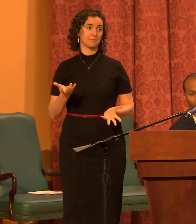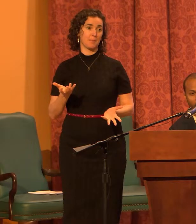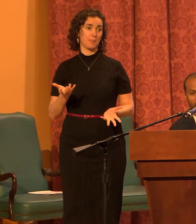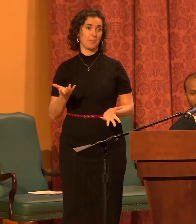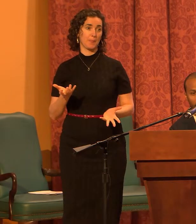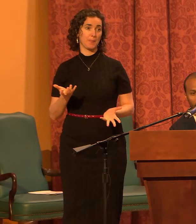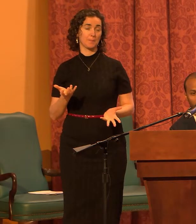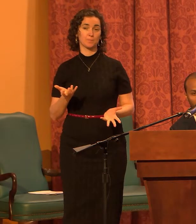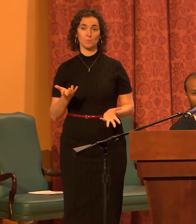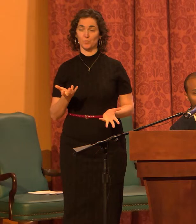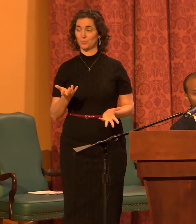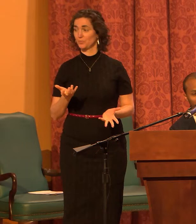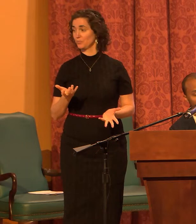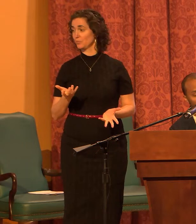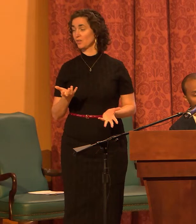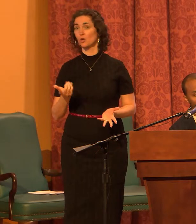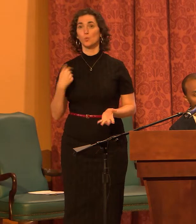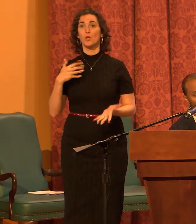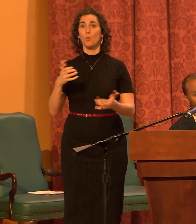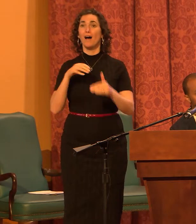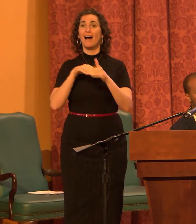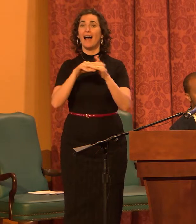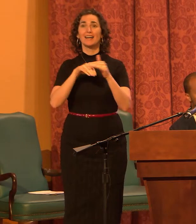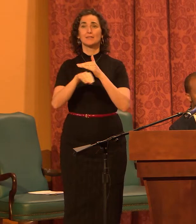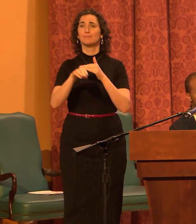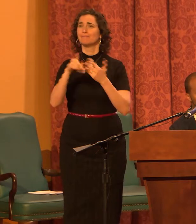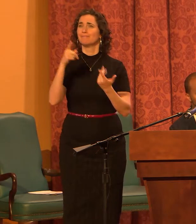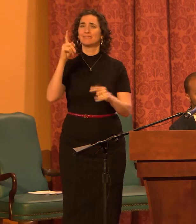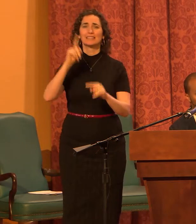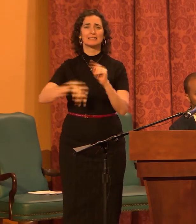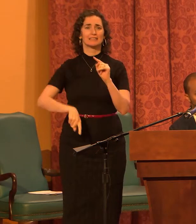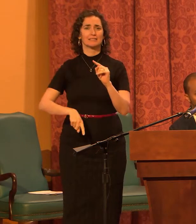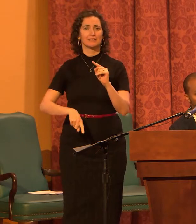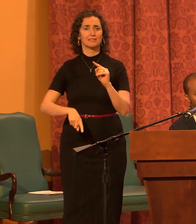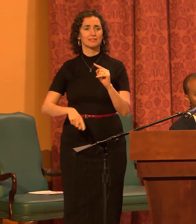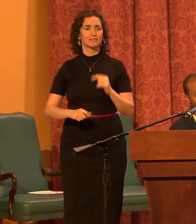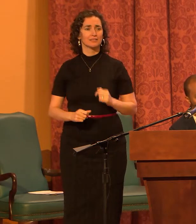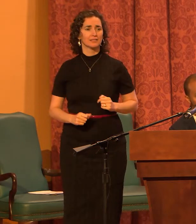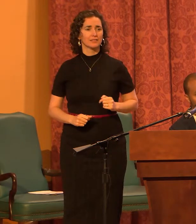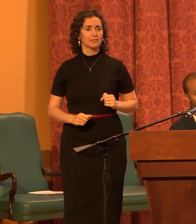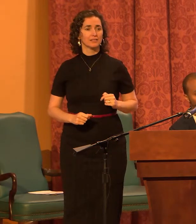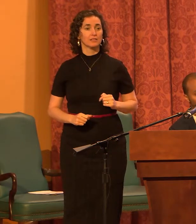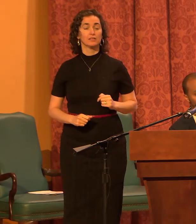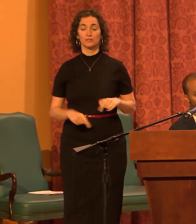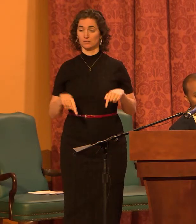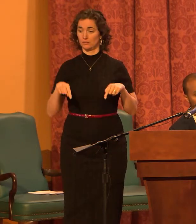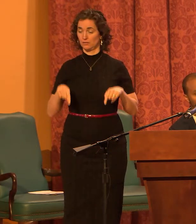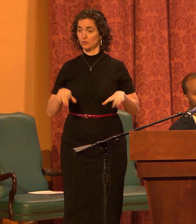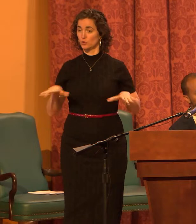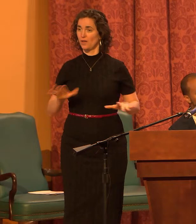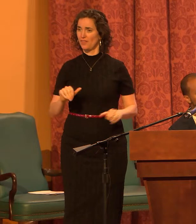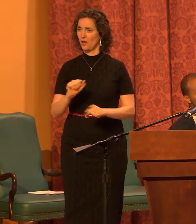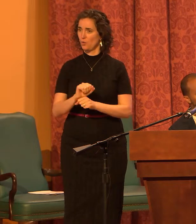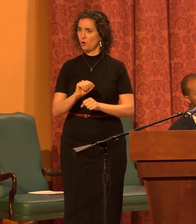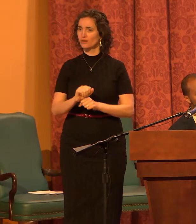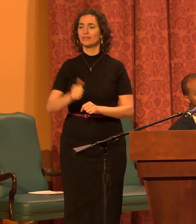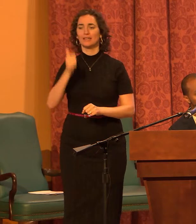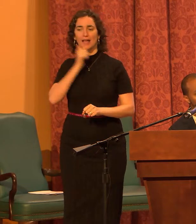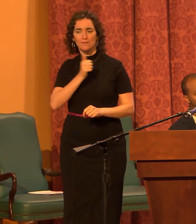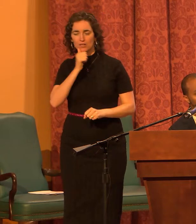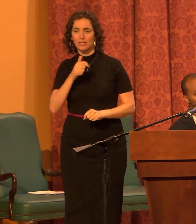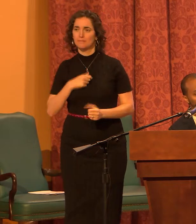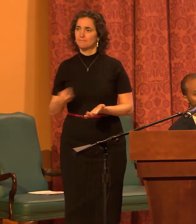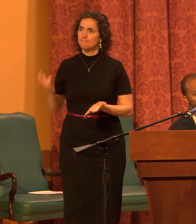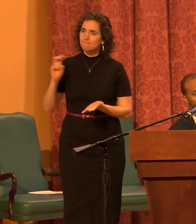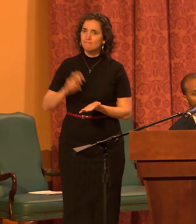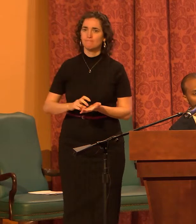the very accessibility we're looking for is just so far out of reach. And doing this work, waking up every day, focused